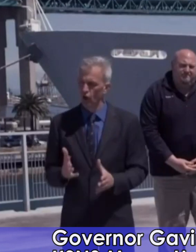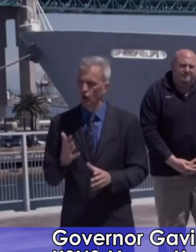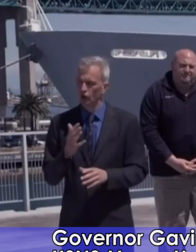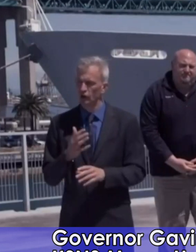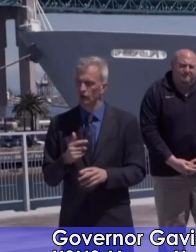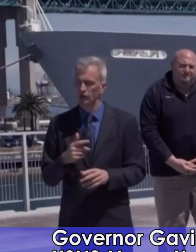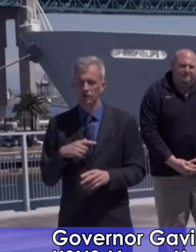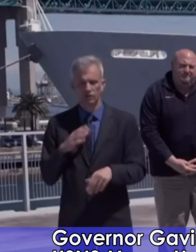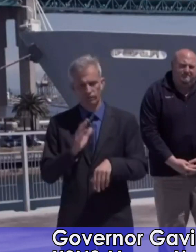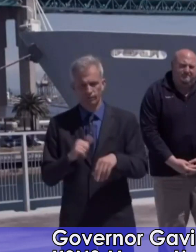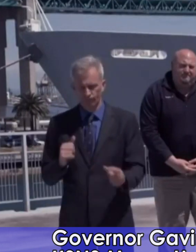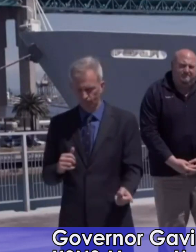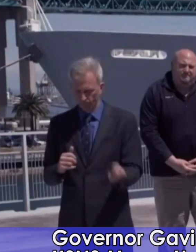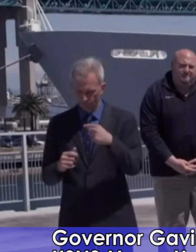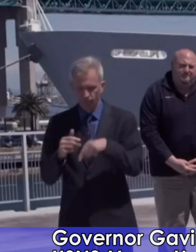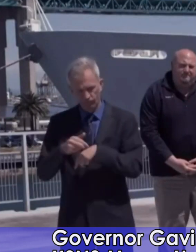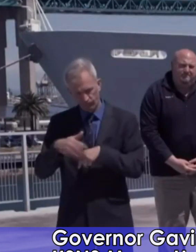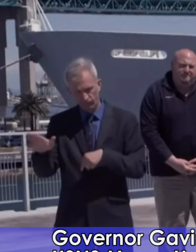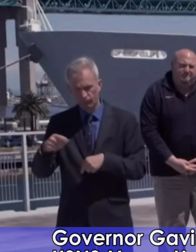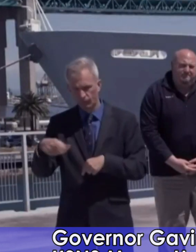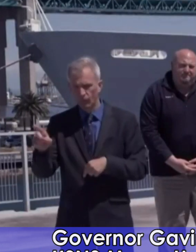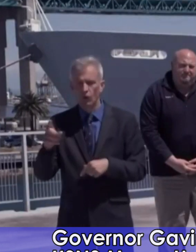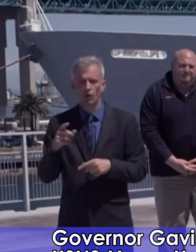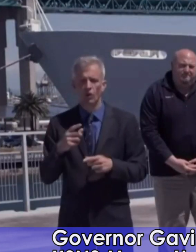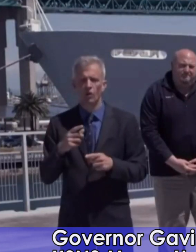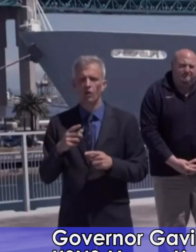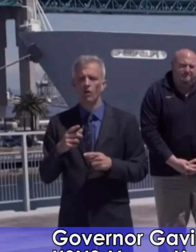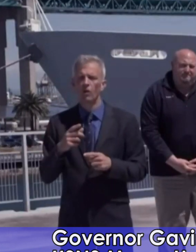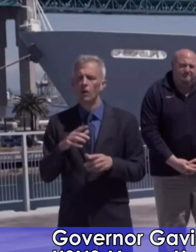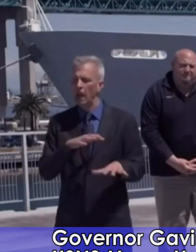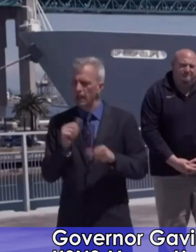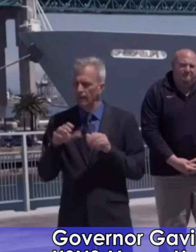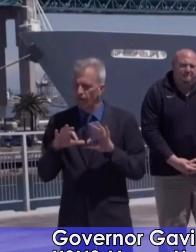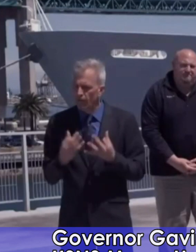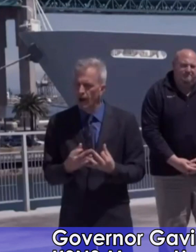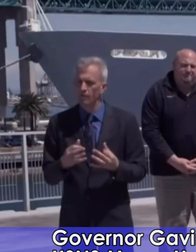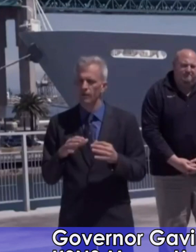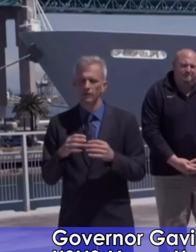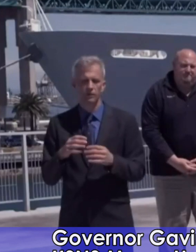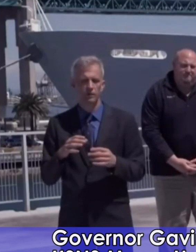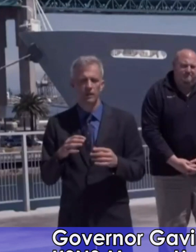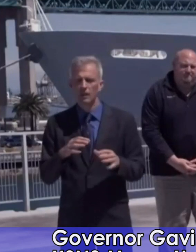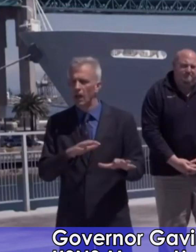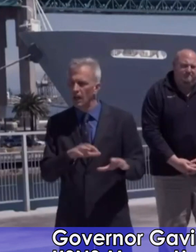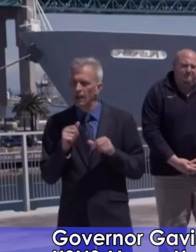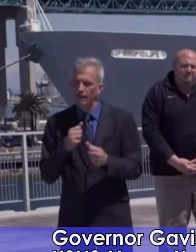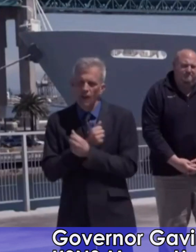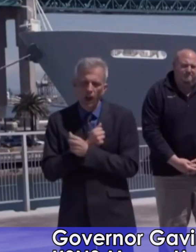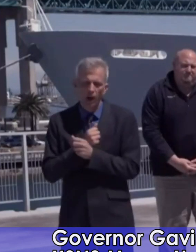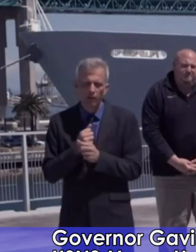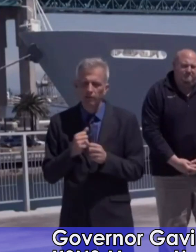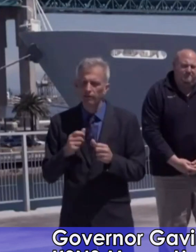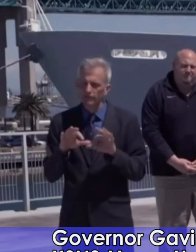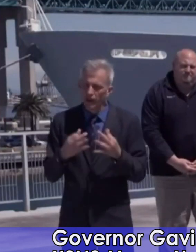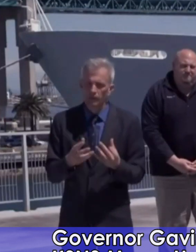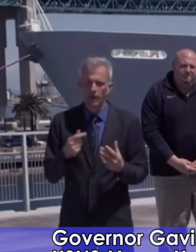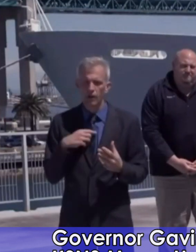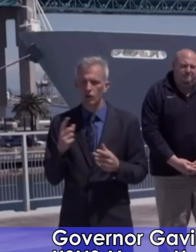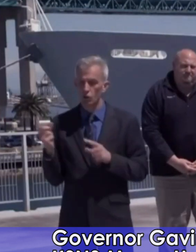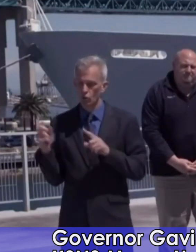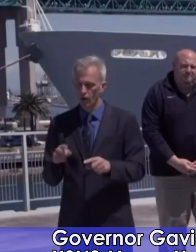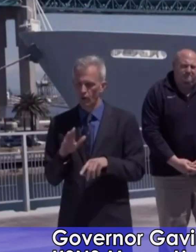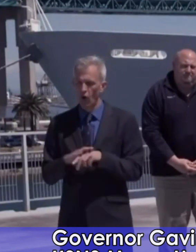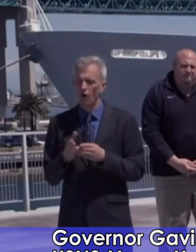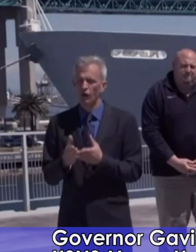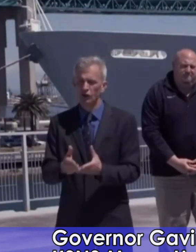needed to get their sea bags, leave their families, leave their loved ones, and come here to take care of our city, Admiral, let me say